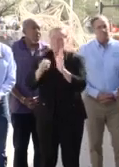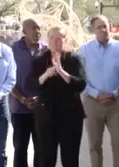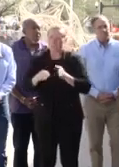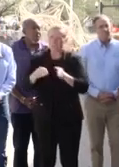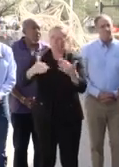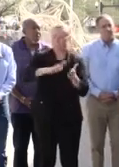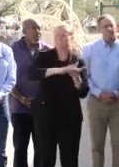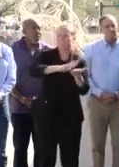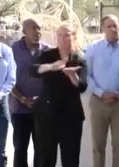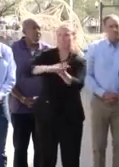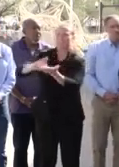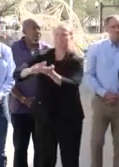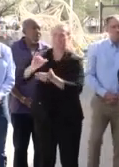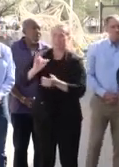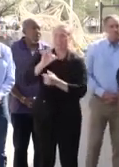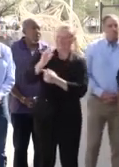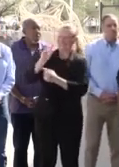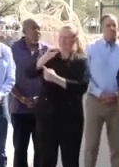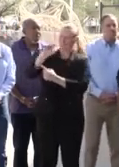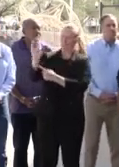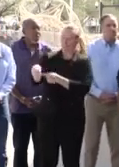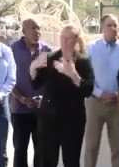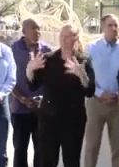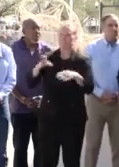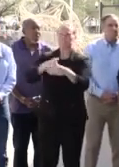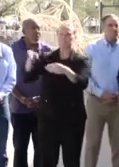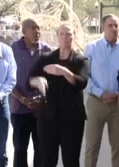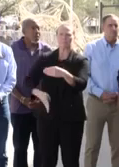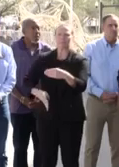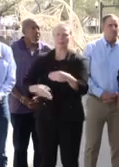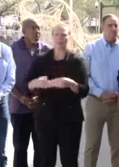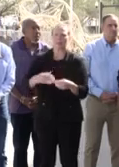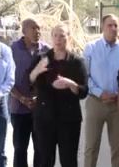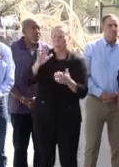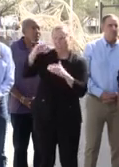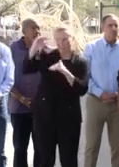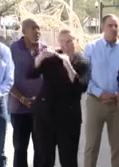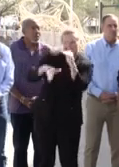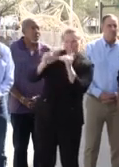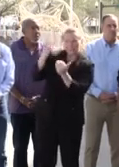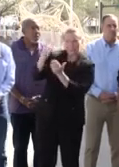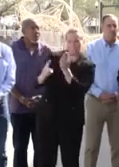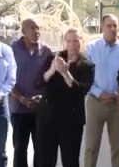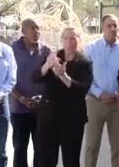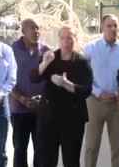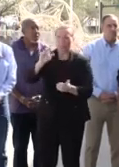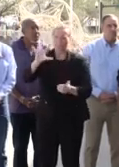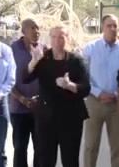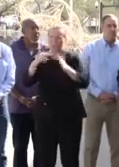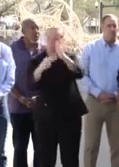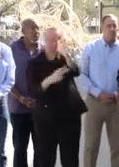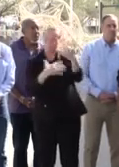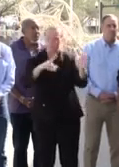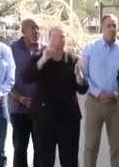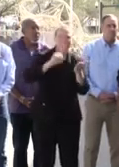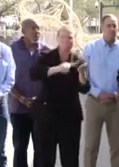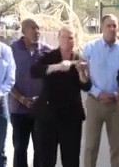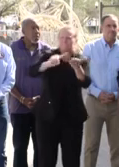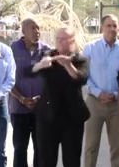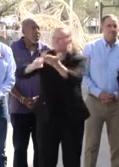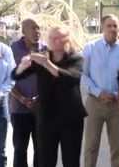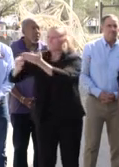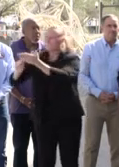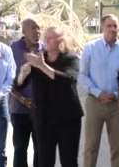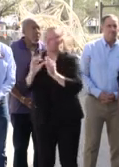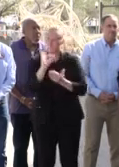that's 96% complete. And in less than 12 hours, 158 bridge inspectors have conducted nearly